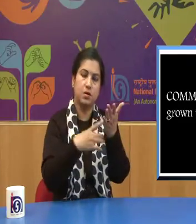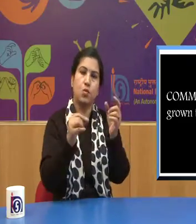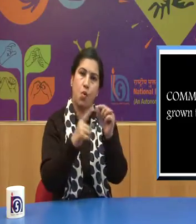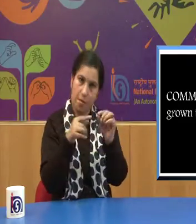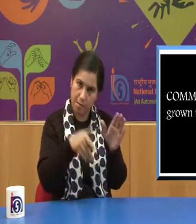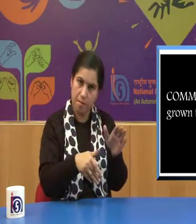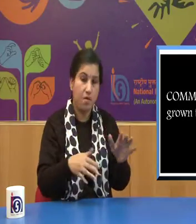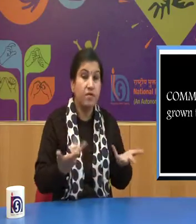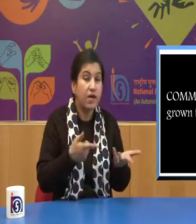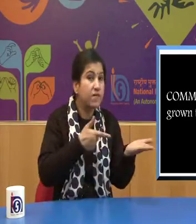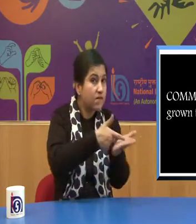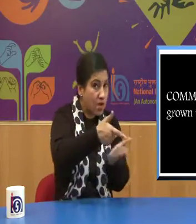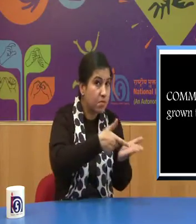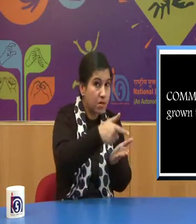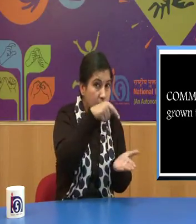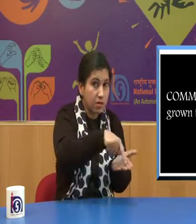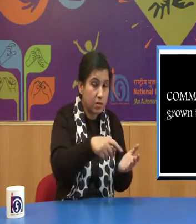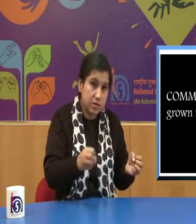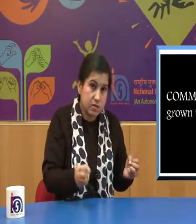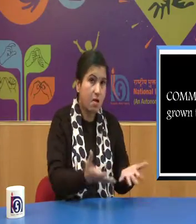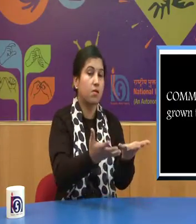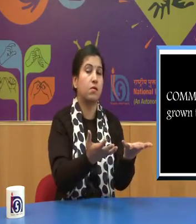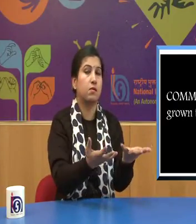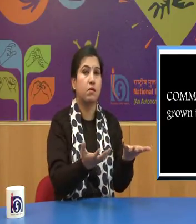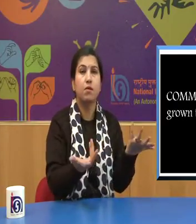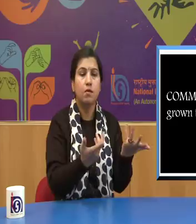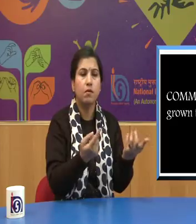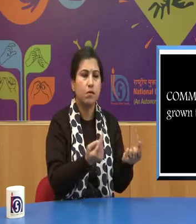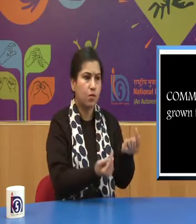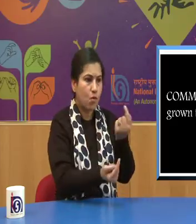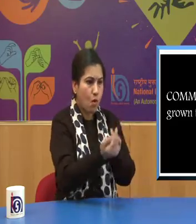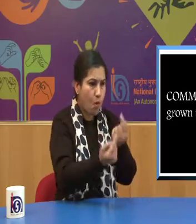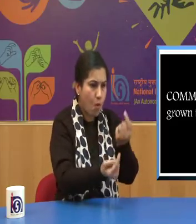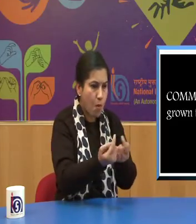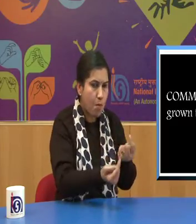Because the farmers started growing commercial